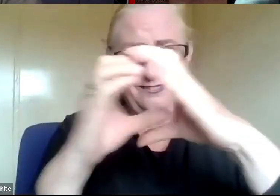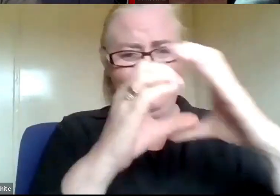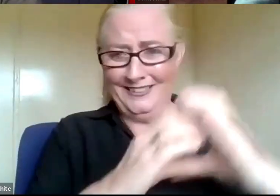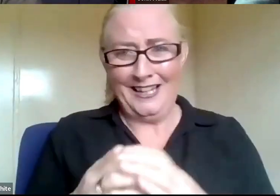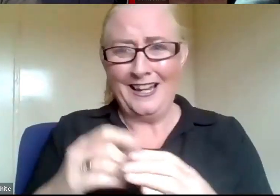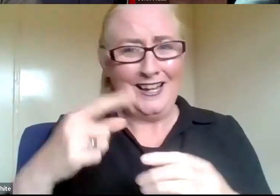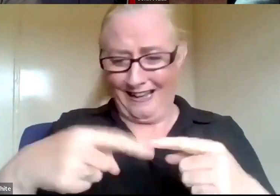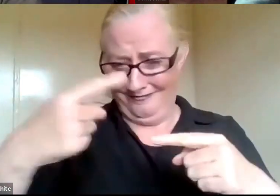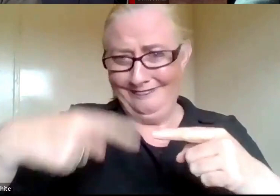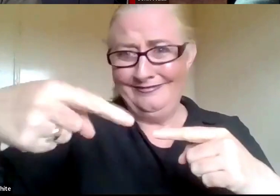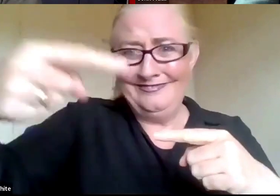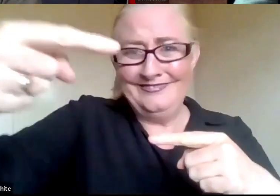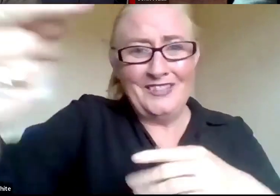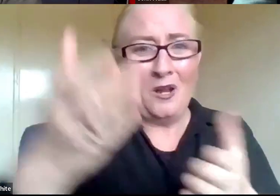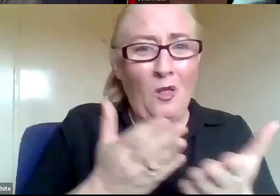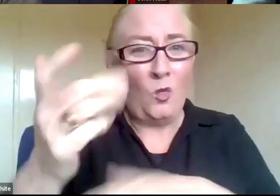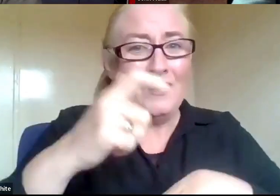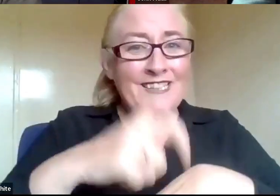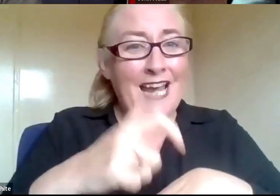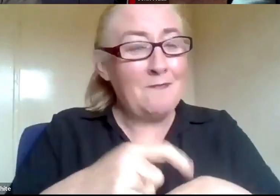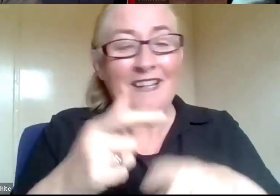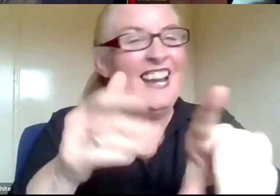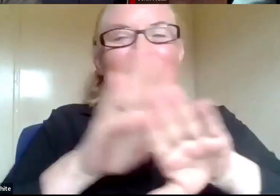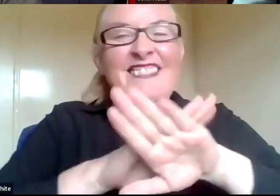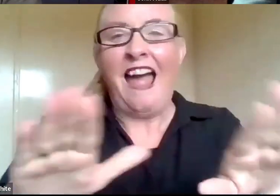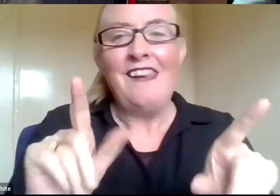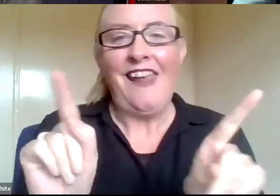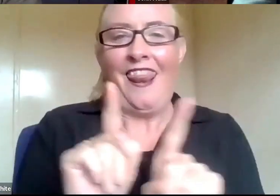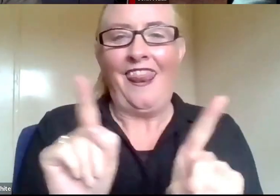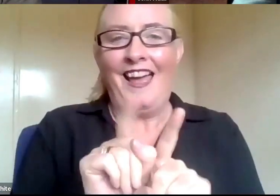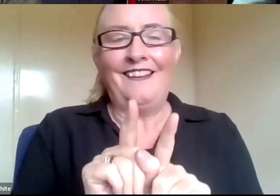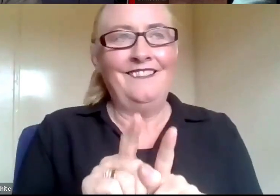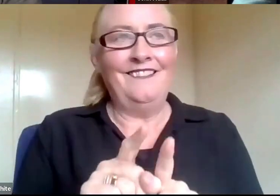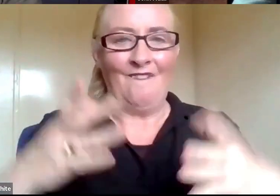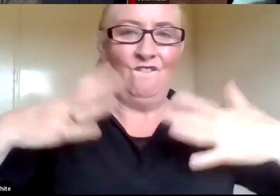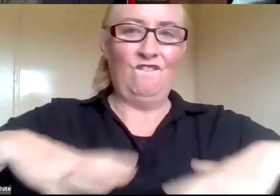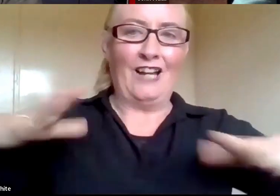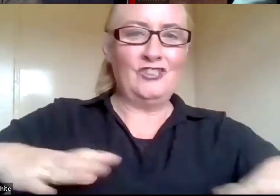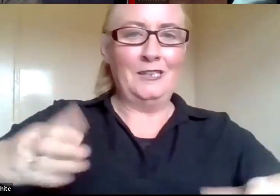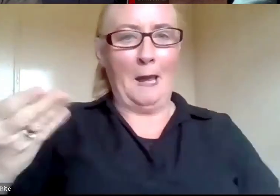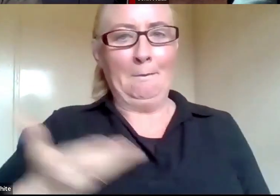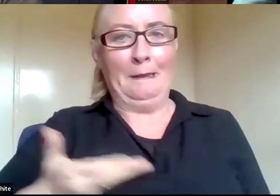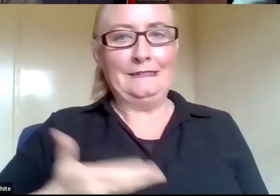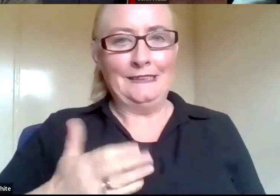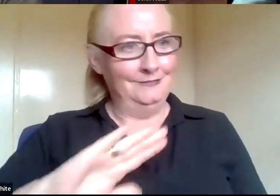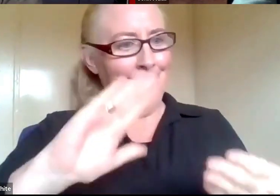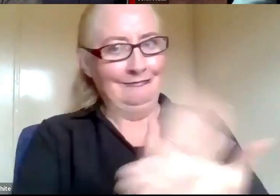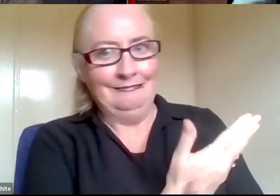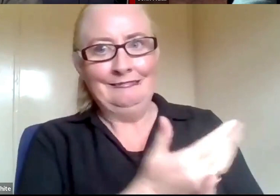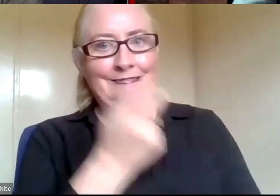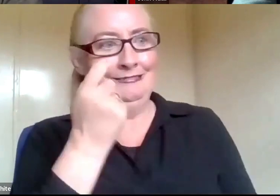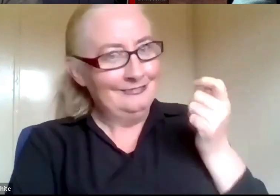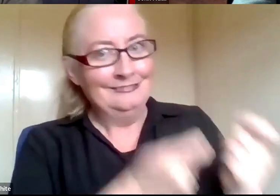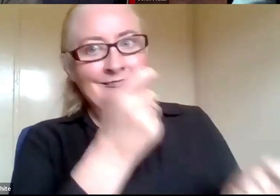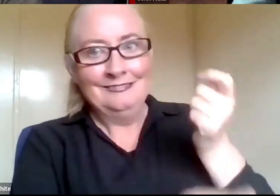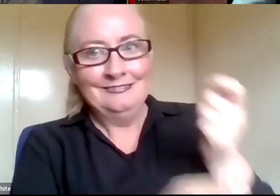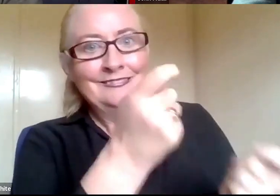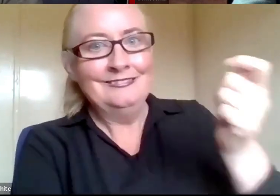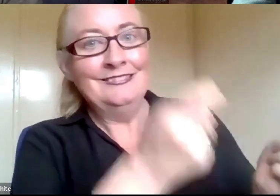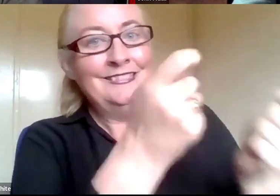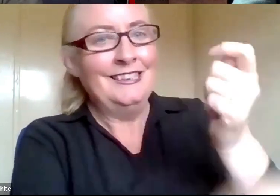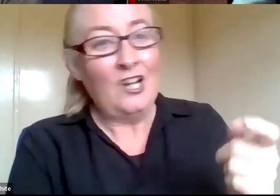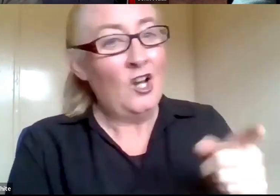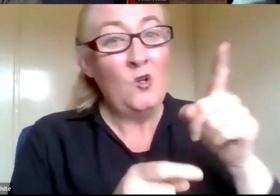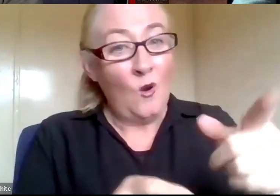fashion business. Leadership's a fashion business. A lot of fads around in leadership,